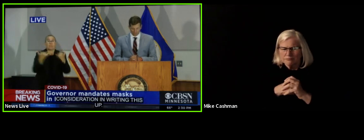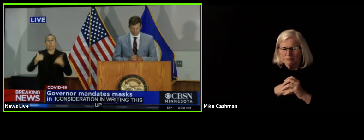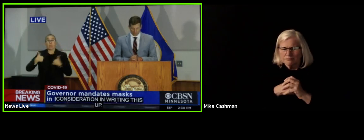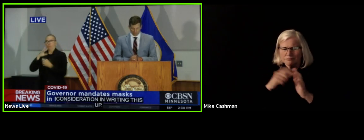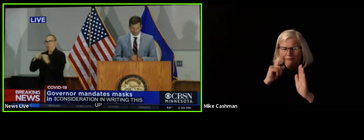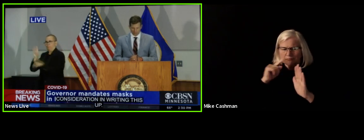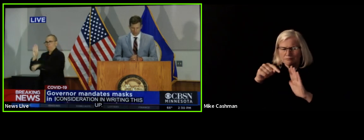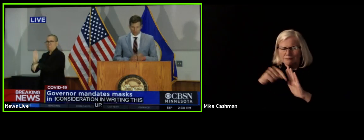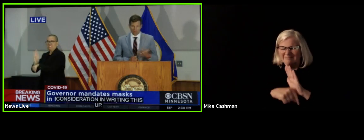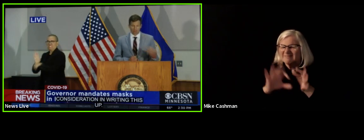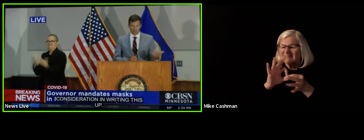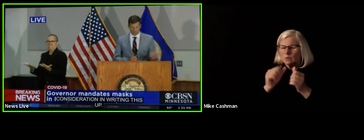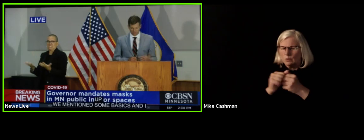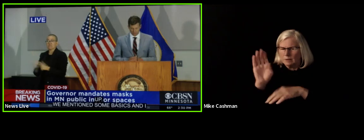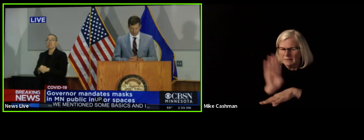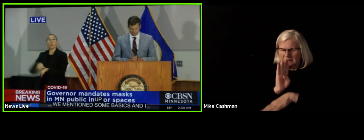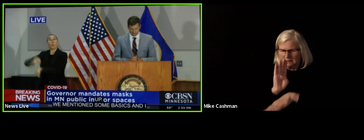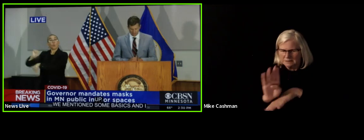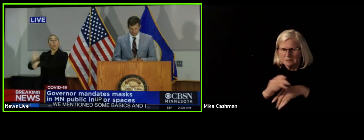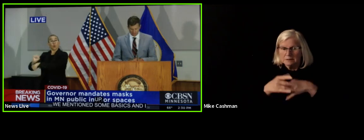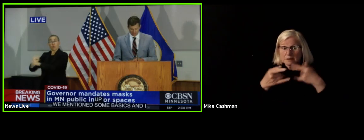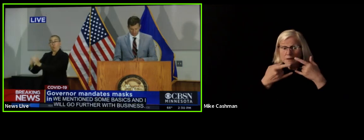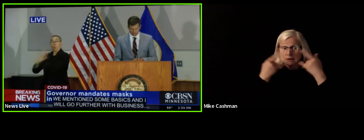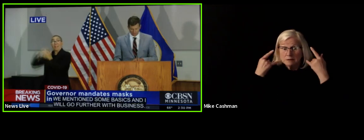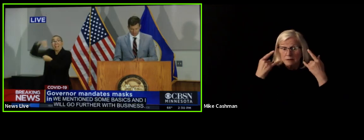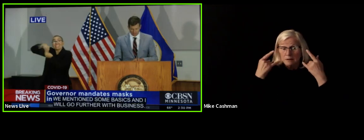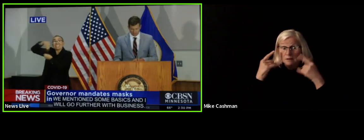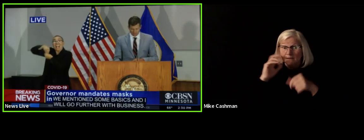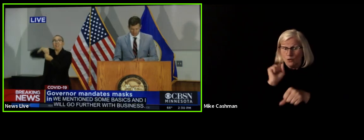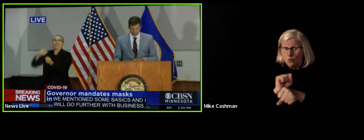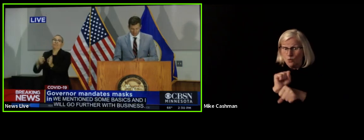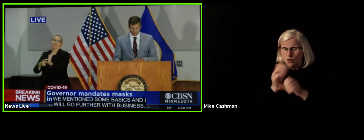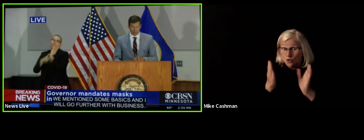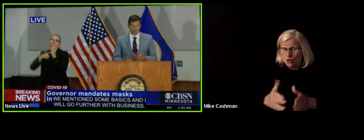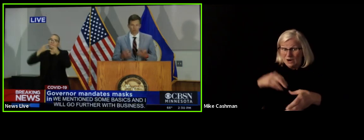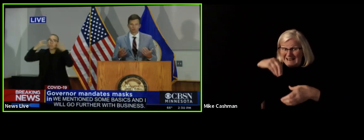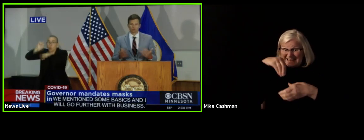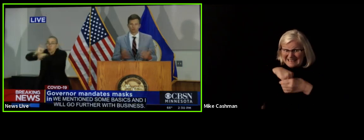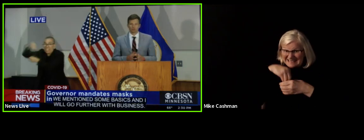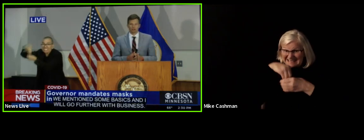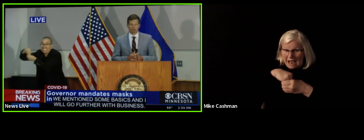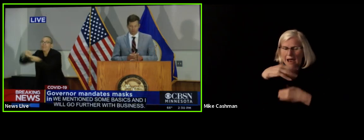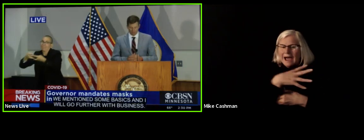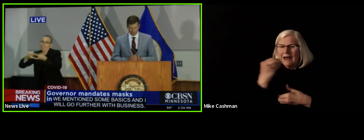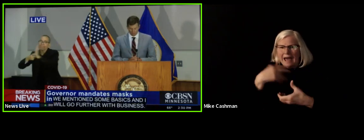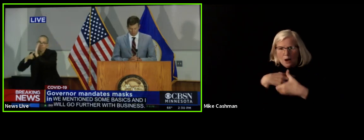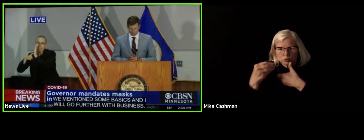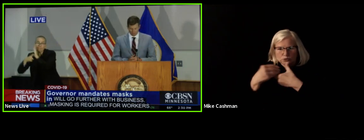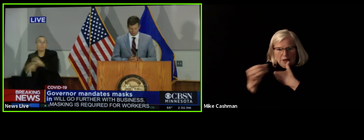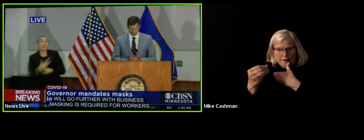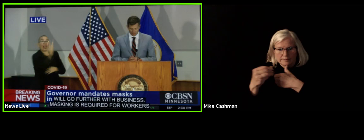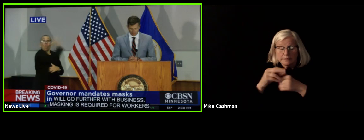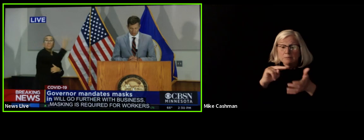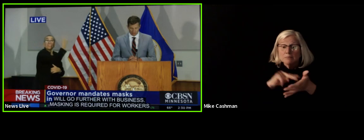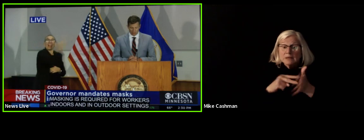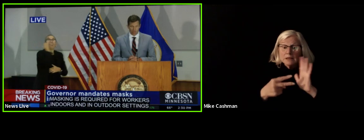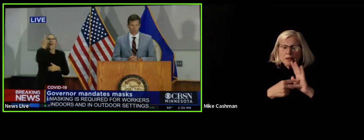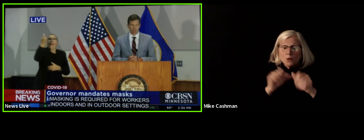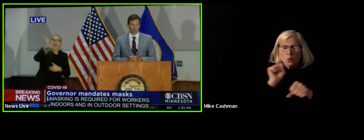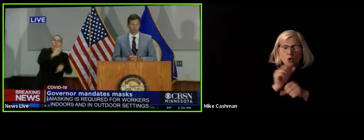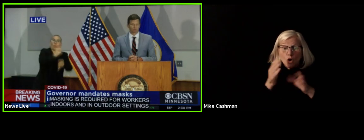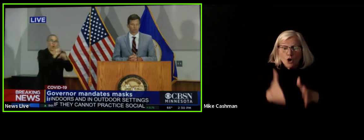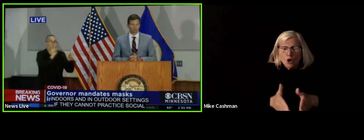workers indoors and in outdoor settings when they can't practice social distancing. That includes workers who may be out and about going into people's living units